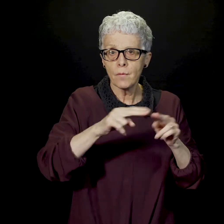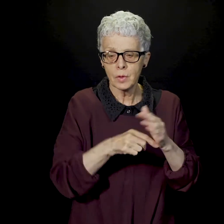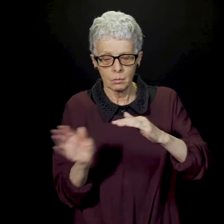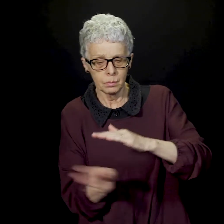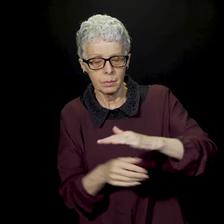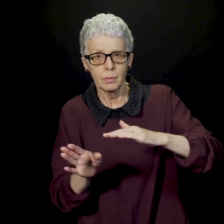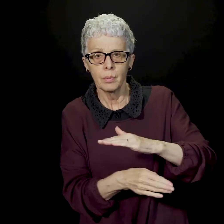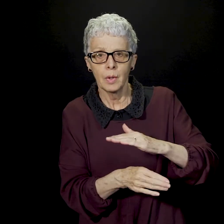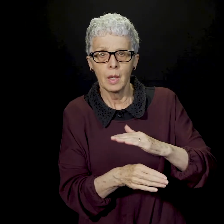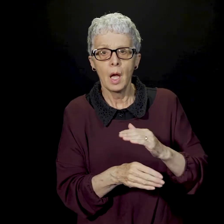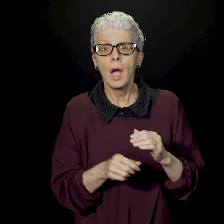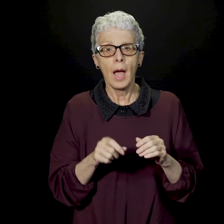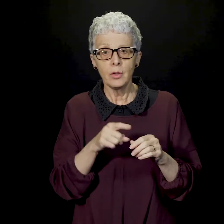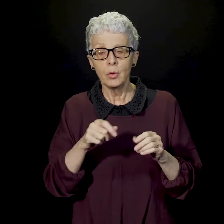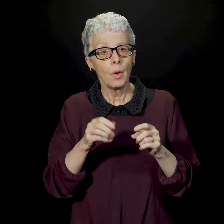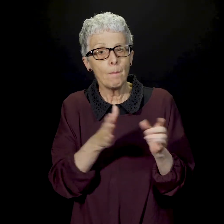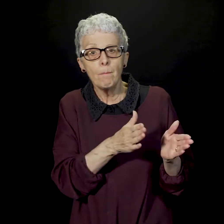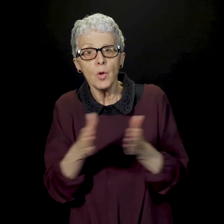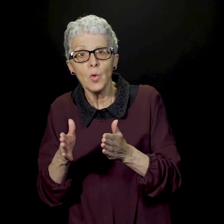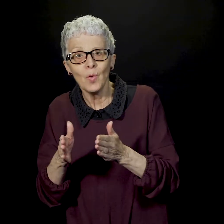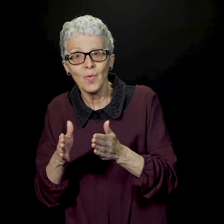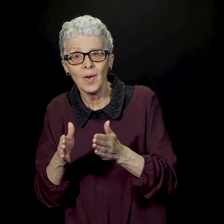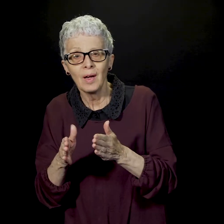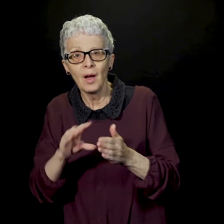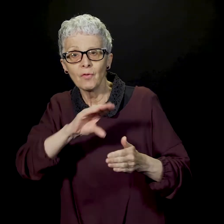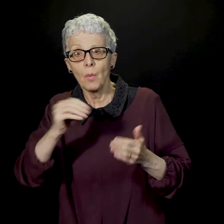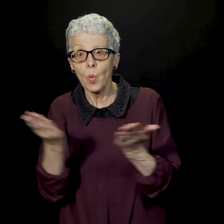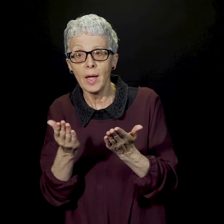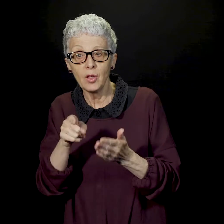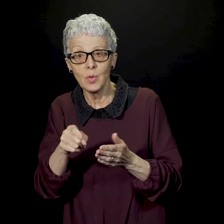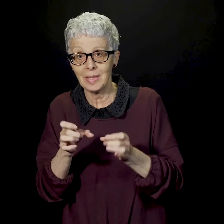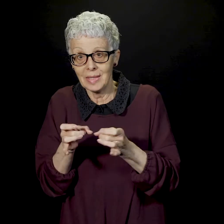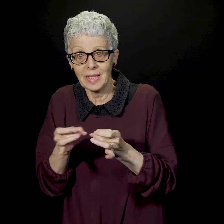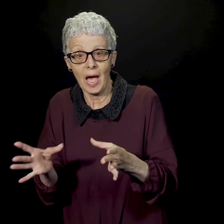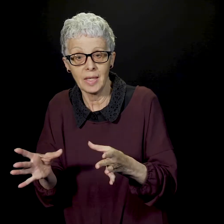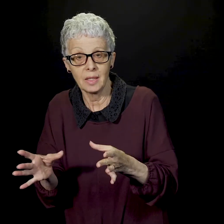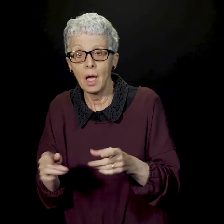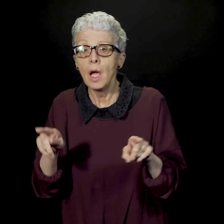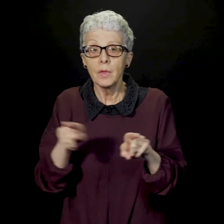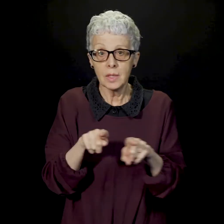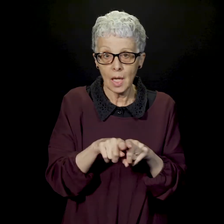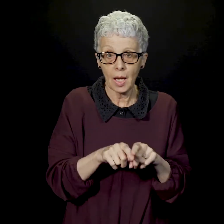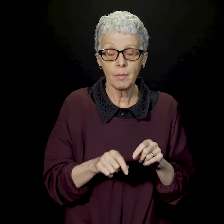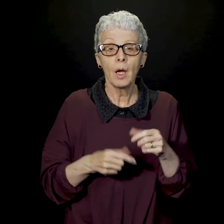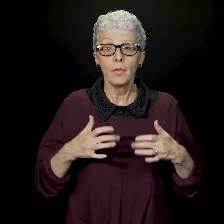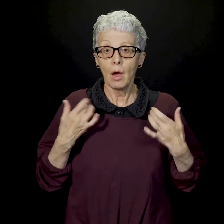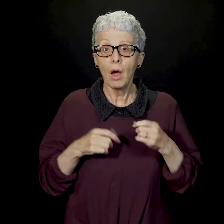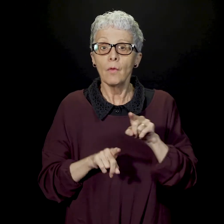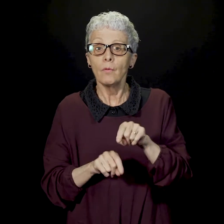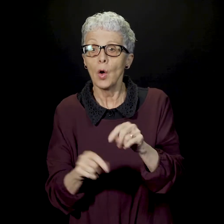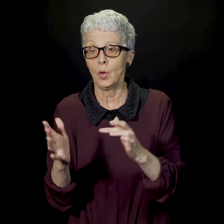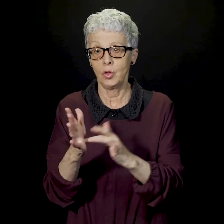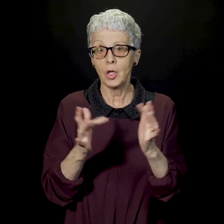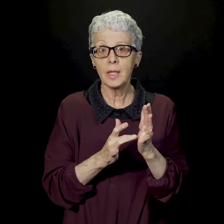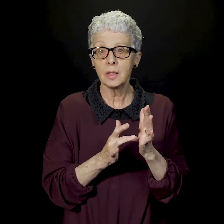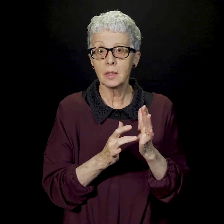about how the same thing is true spiritually, where if we don't pay attention, if we're not on guard, actually the life of following Jesus is not one where we're meant to